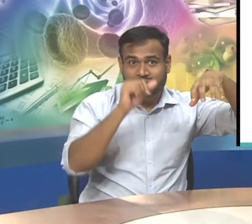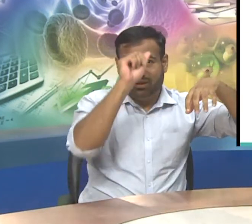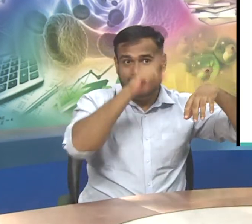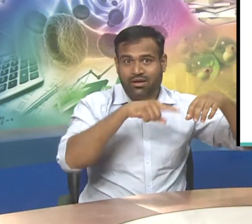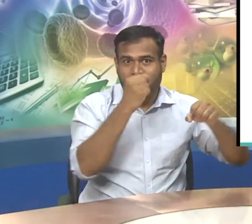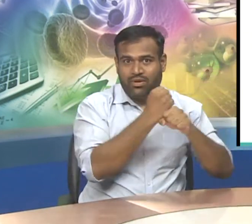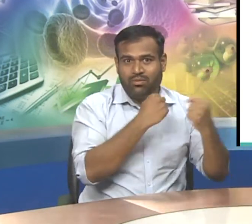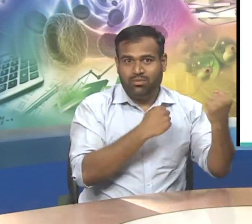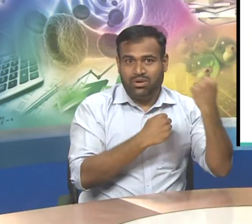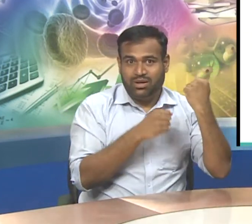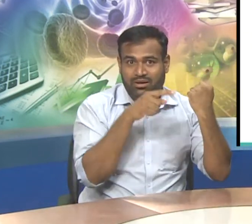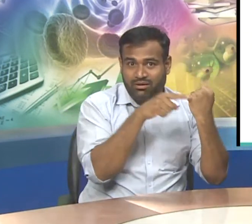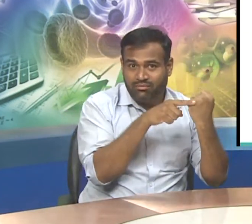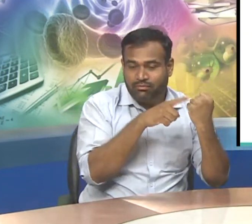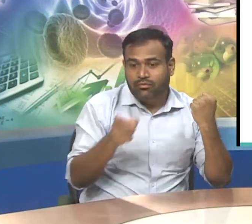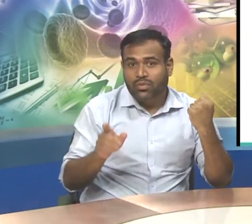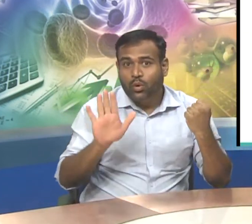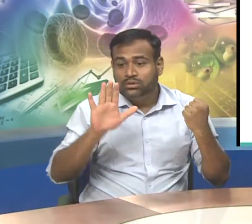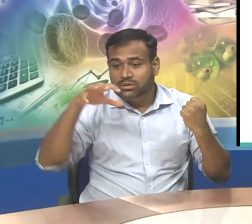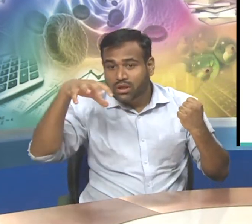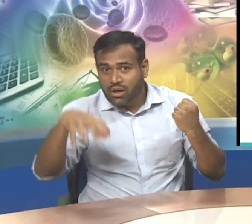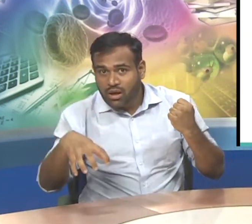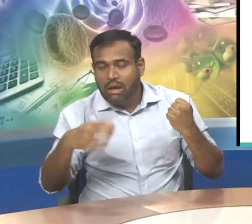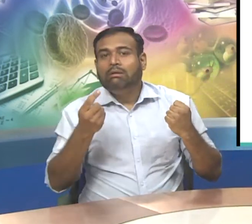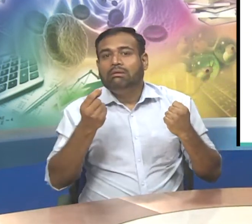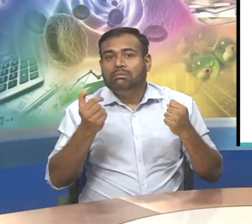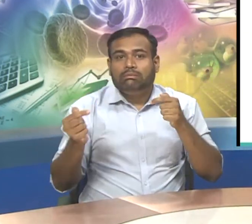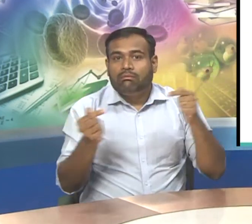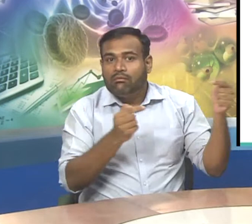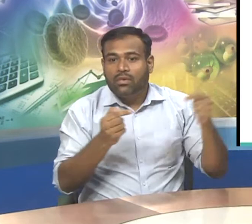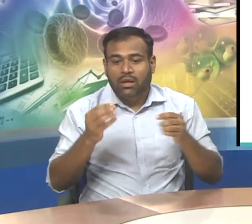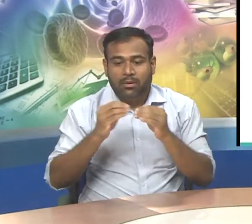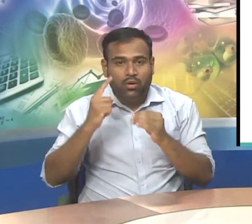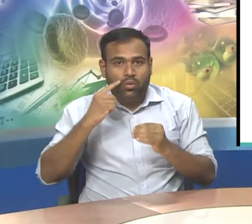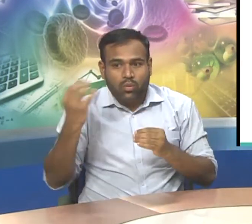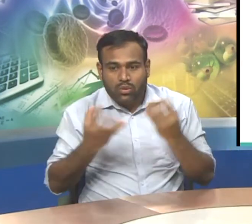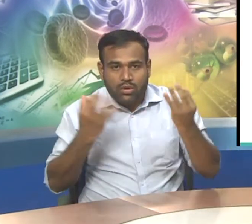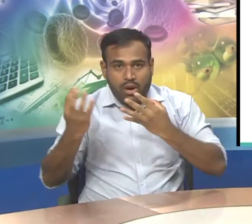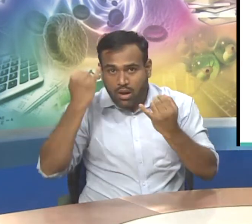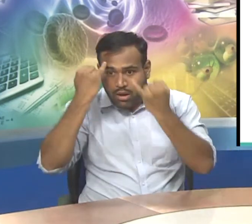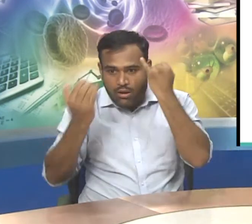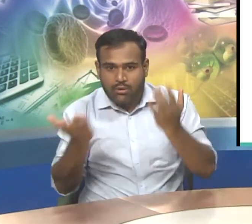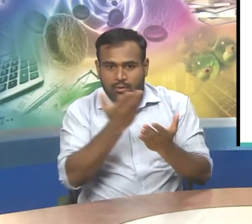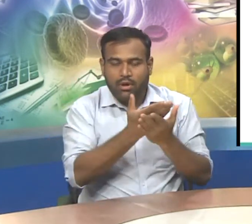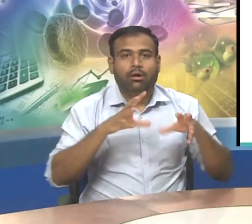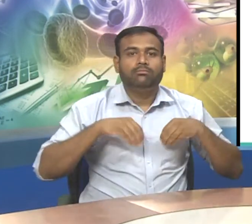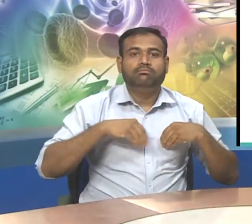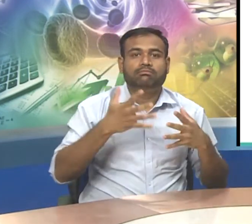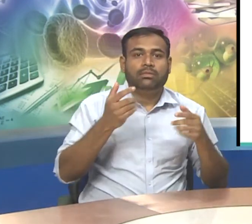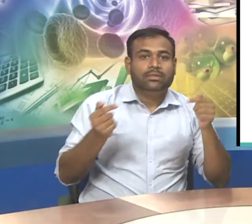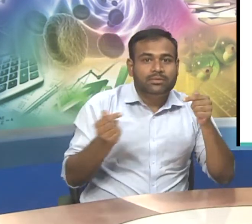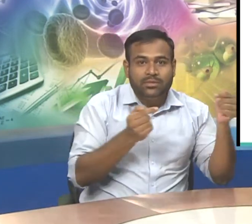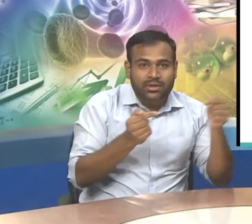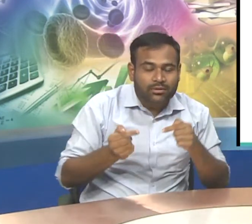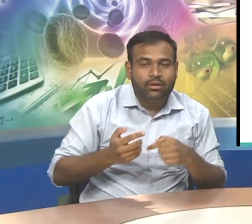legislation. So these are the discretionary power that the governor can reserve any